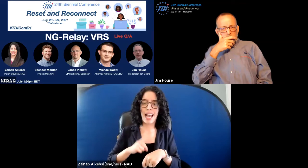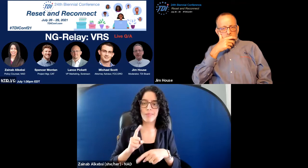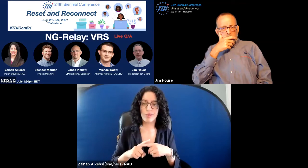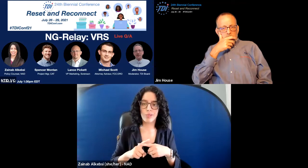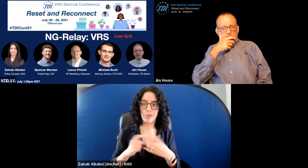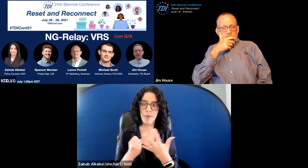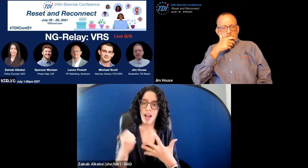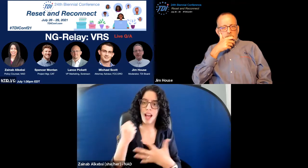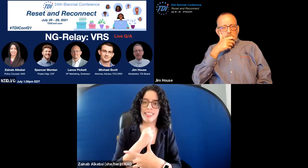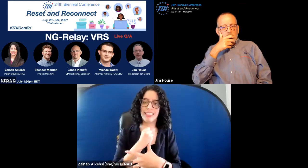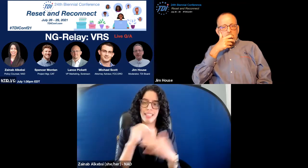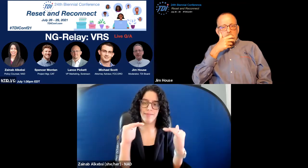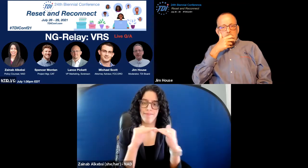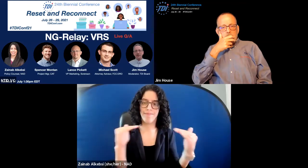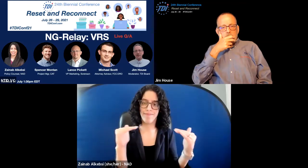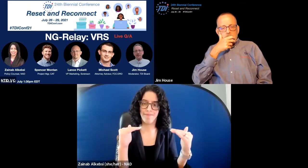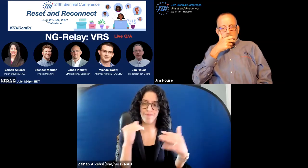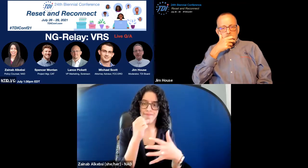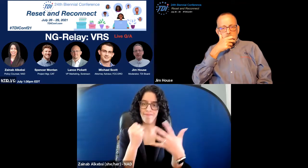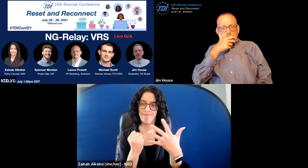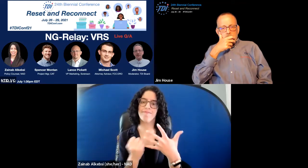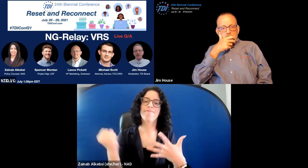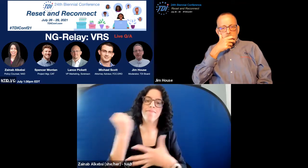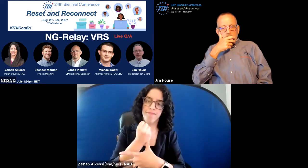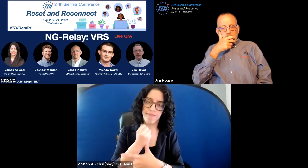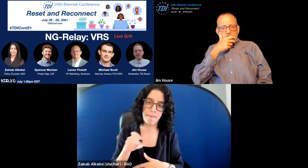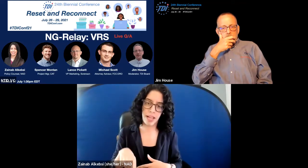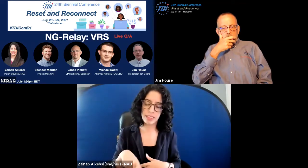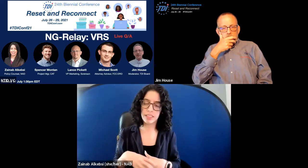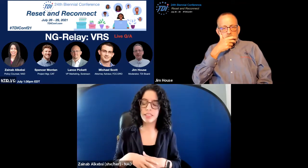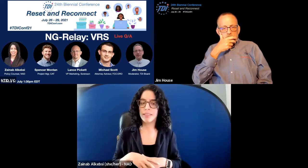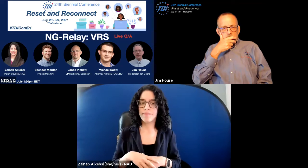move on. It's time to prioritize